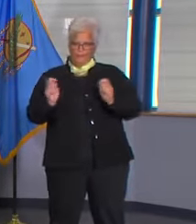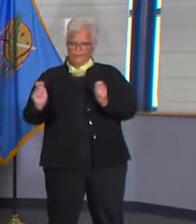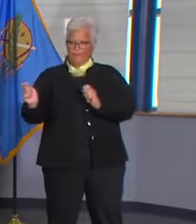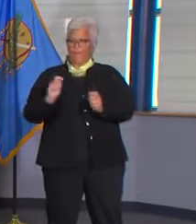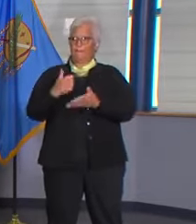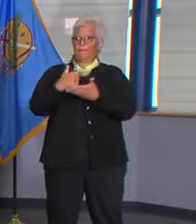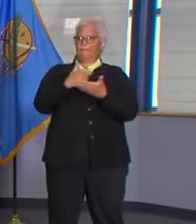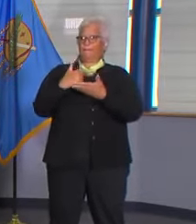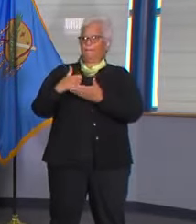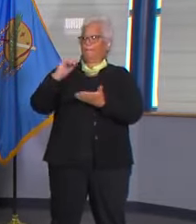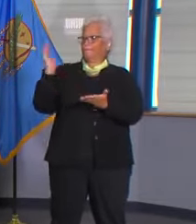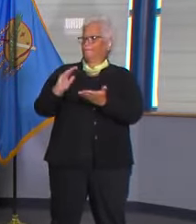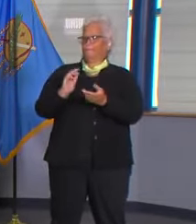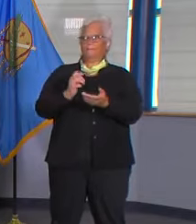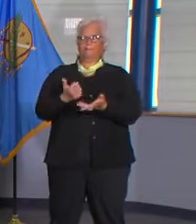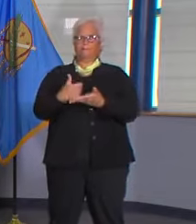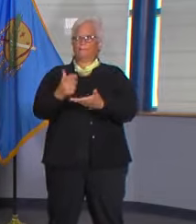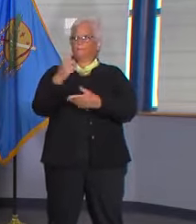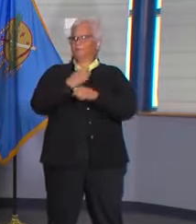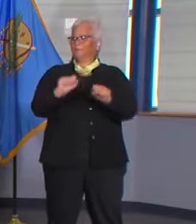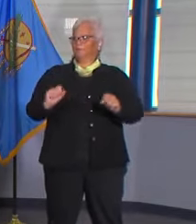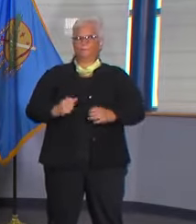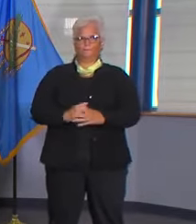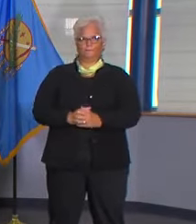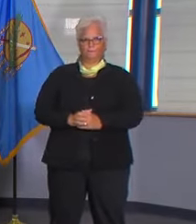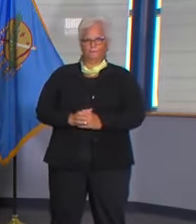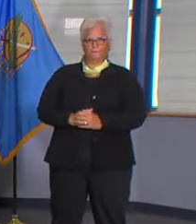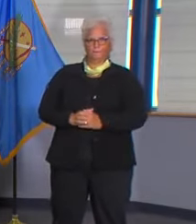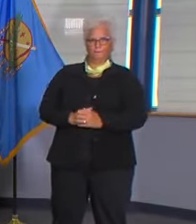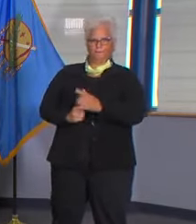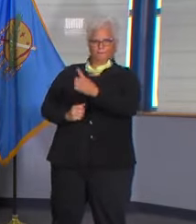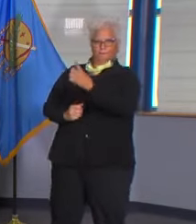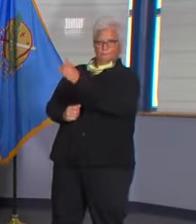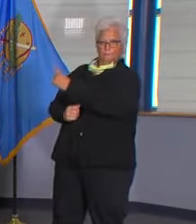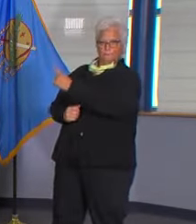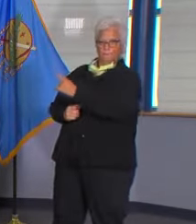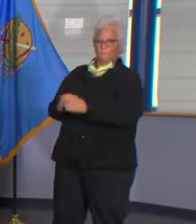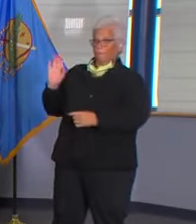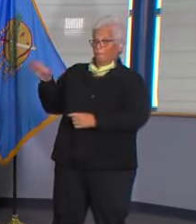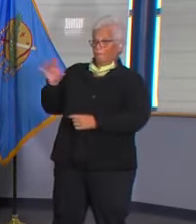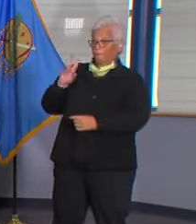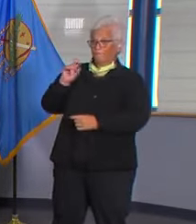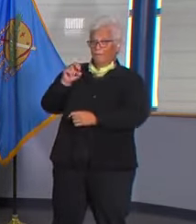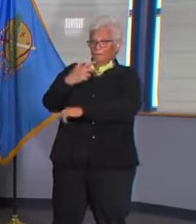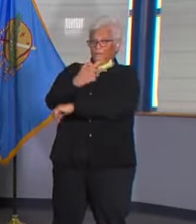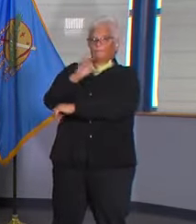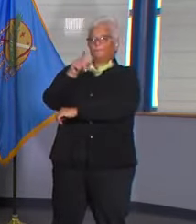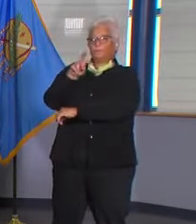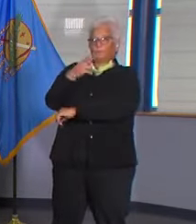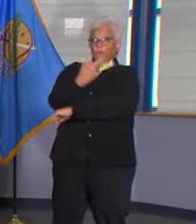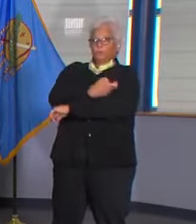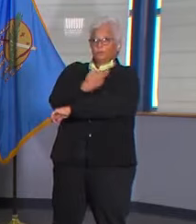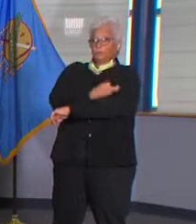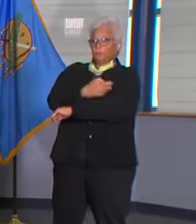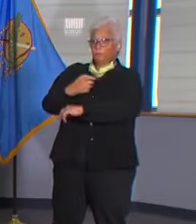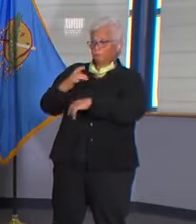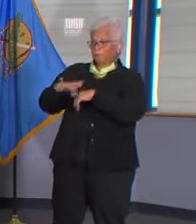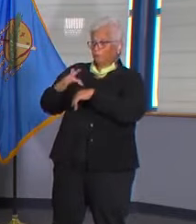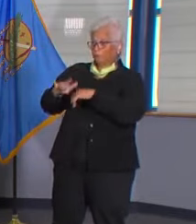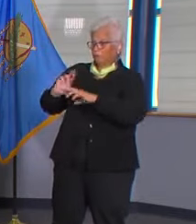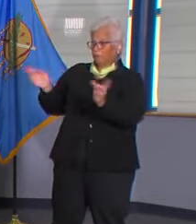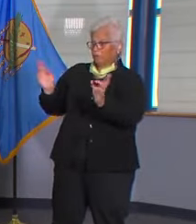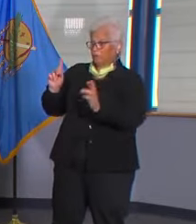The question about, are flu shots available? And not yet. We're actually working on our plan. And we do this every year, and this time every year. We have our orders in to